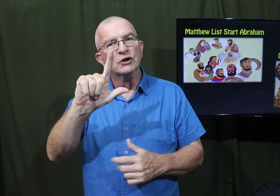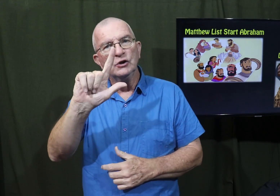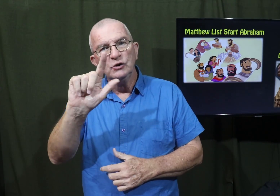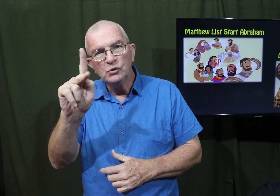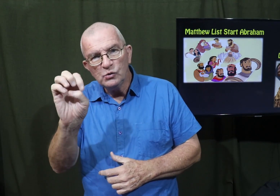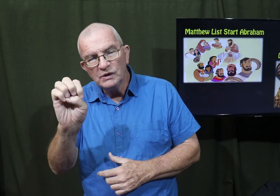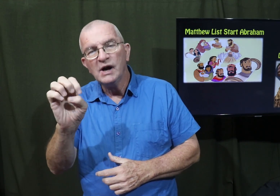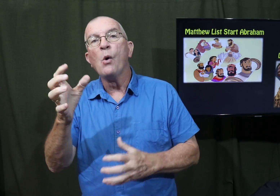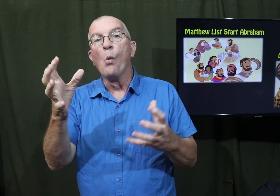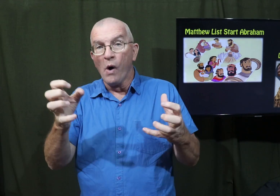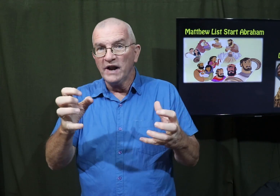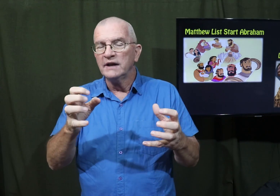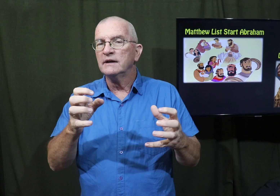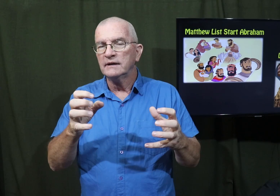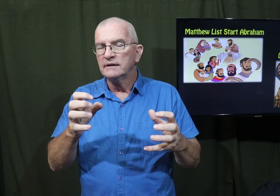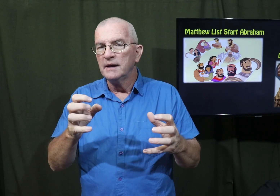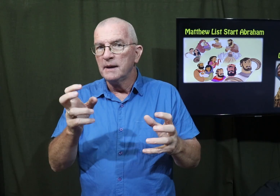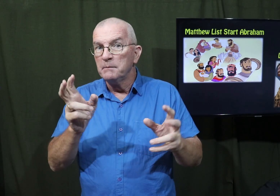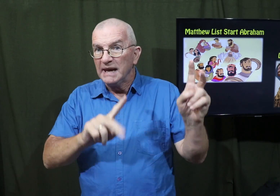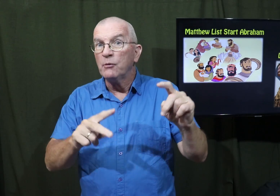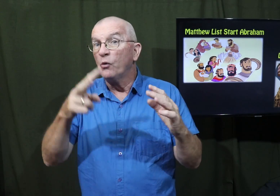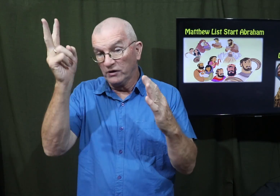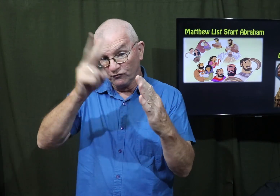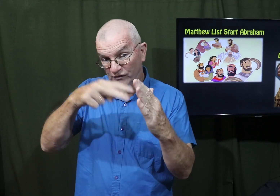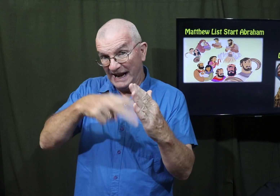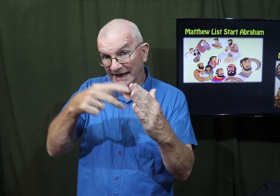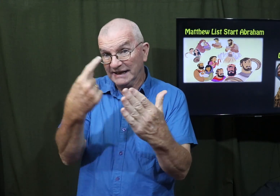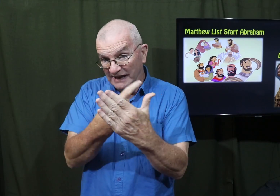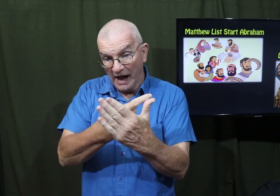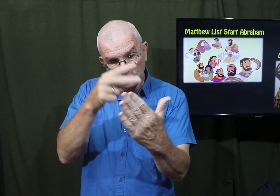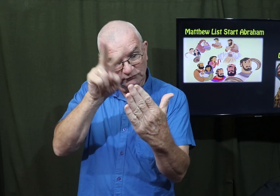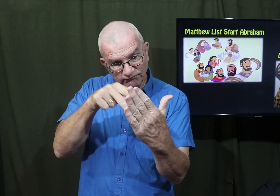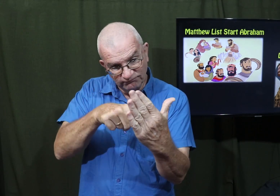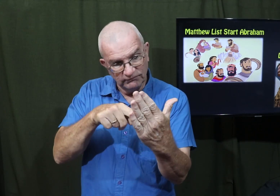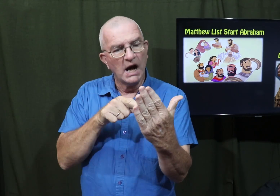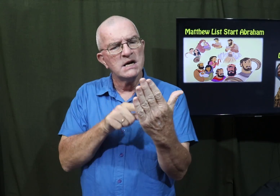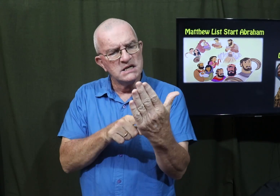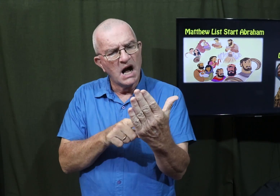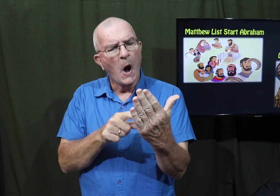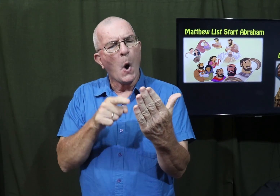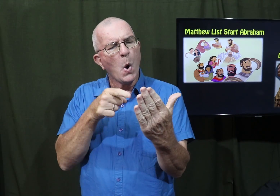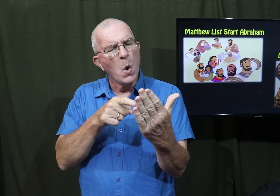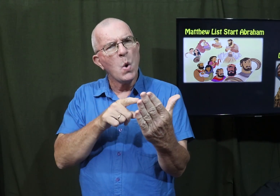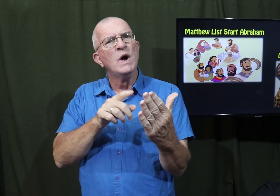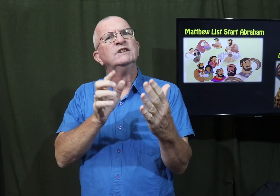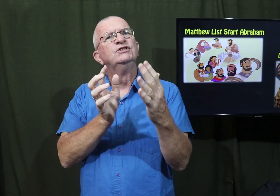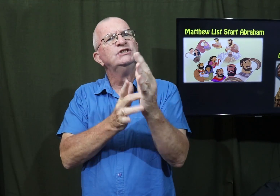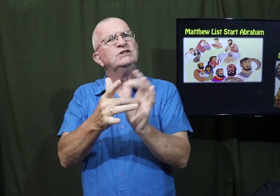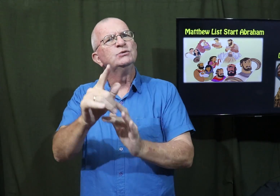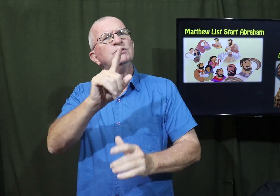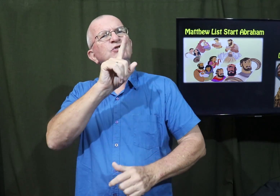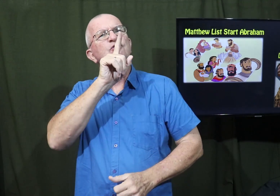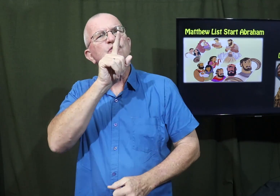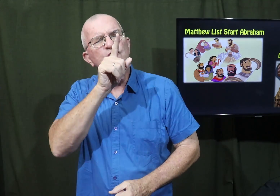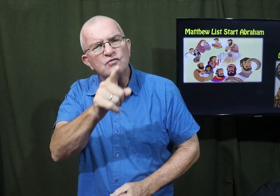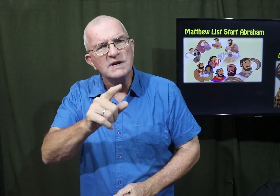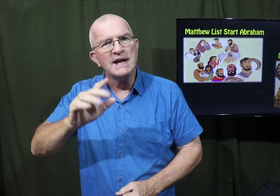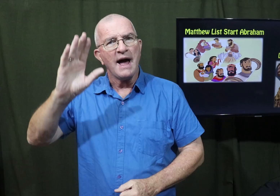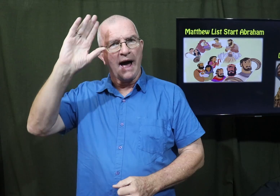So Luke wants people as they read his gospel to think oh he's a